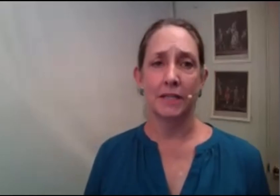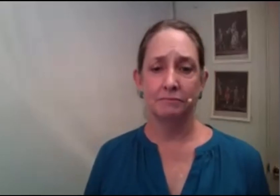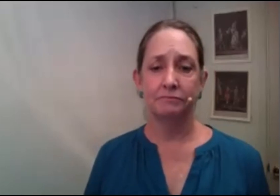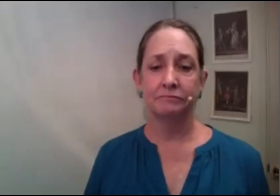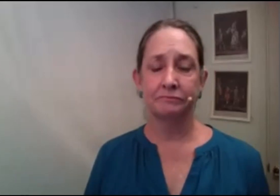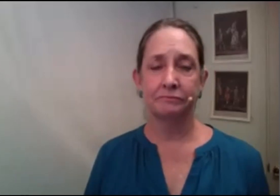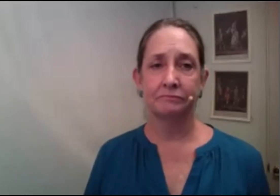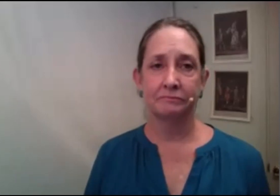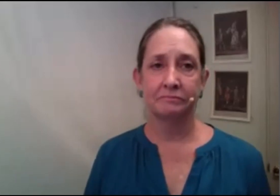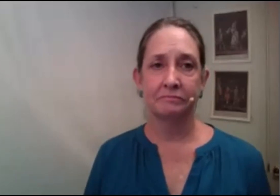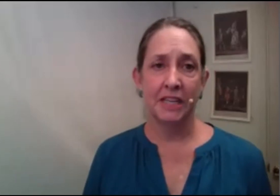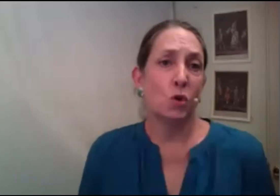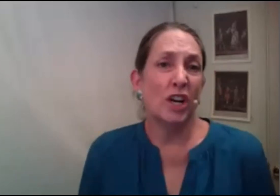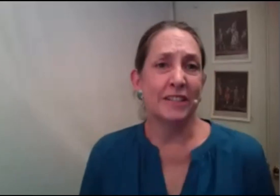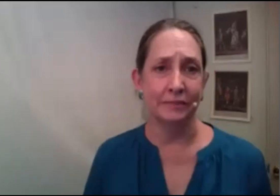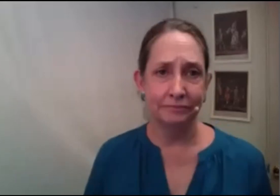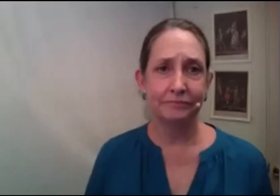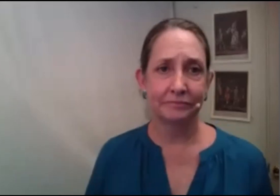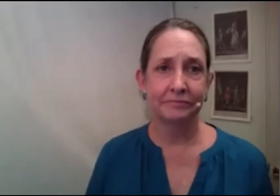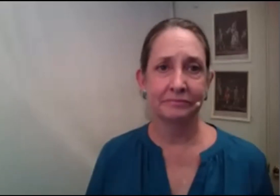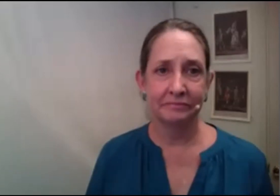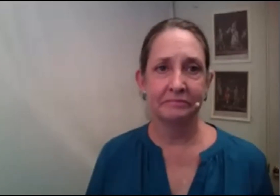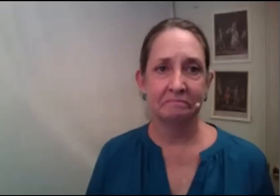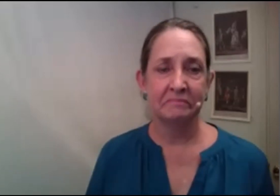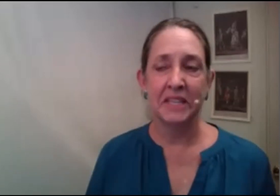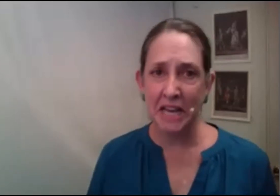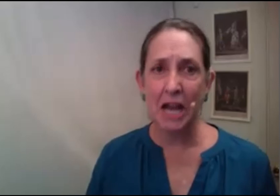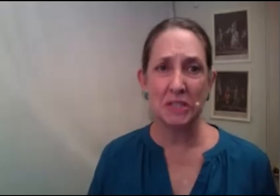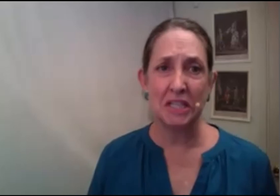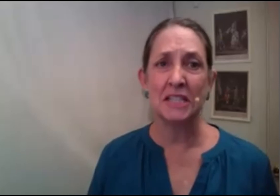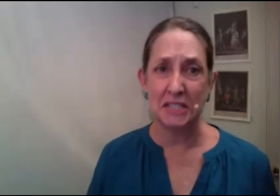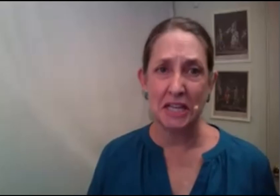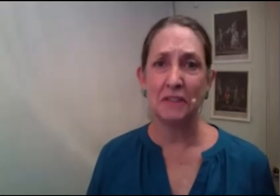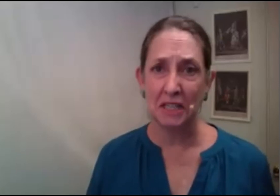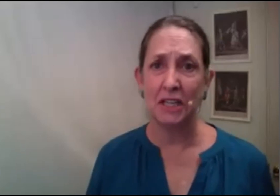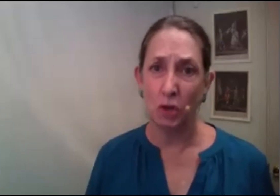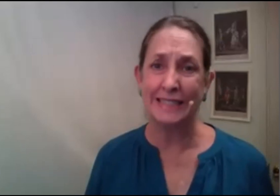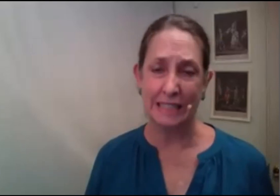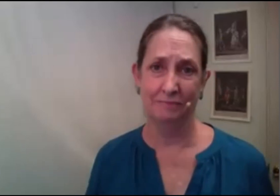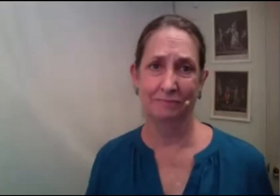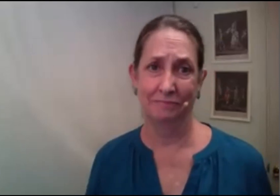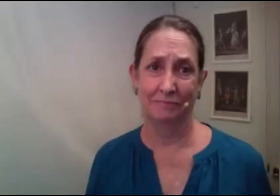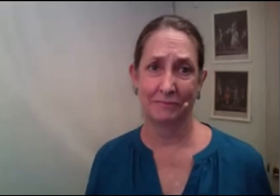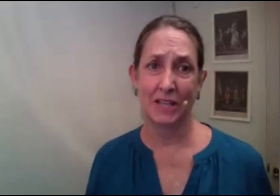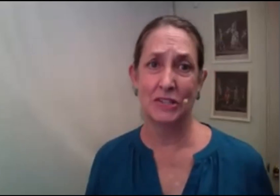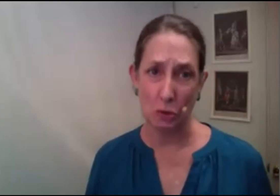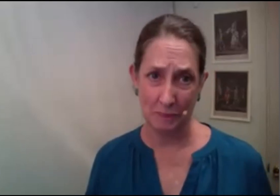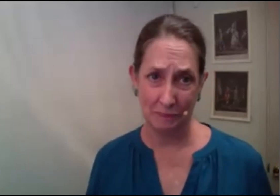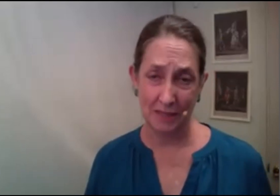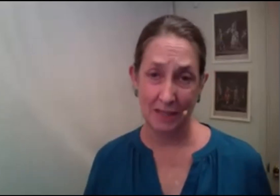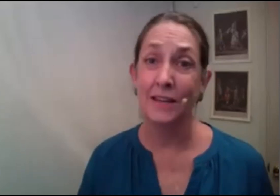said, "It's haunted. This house is definitely haunted.